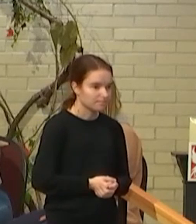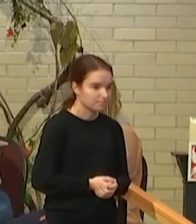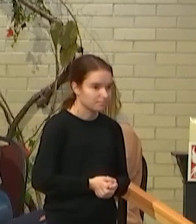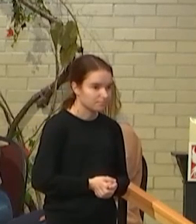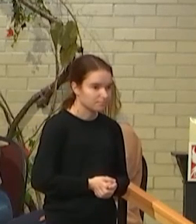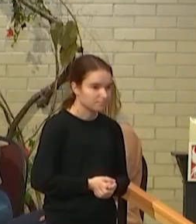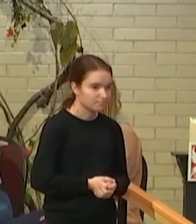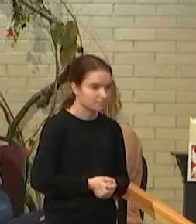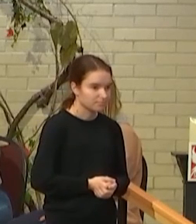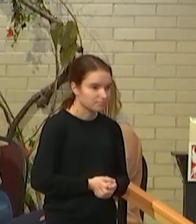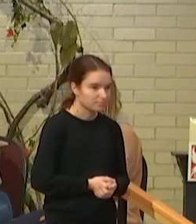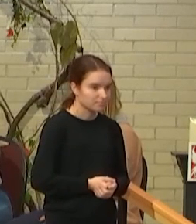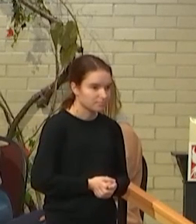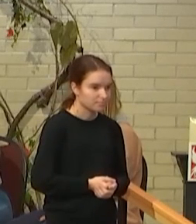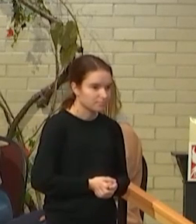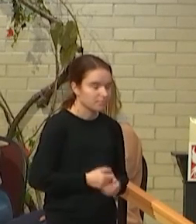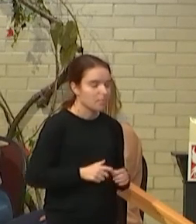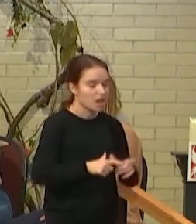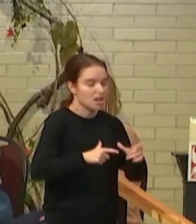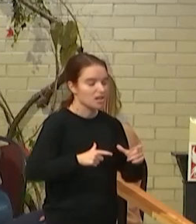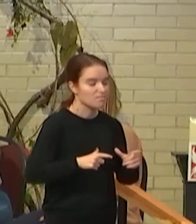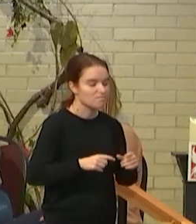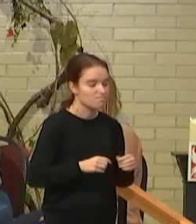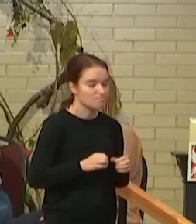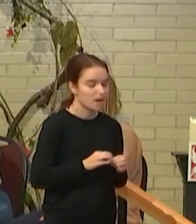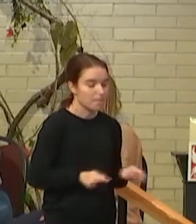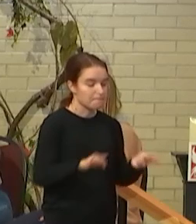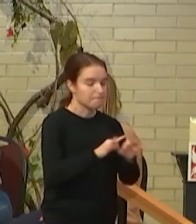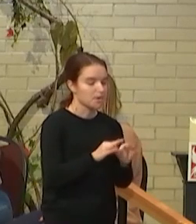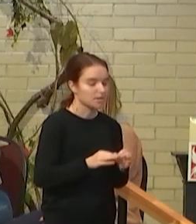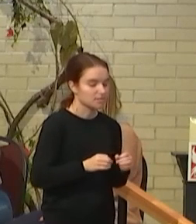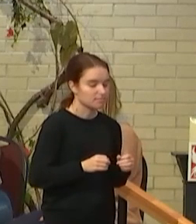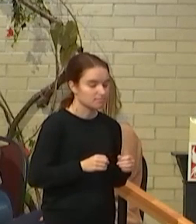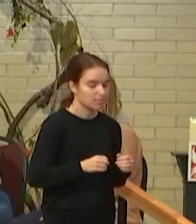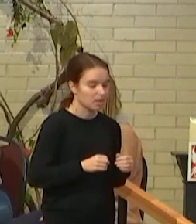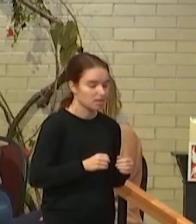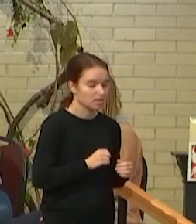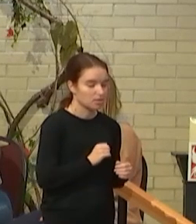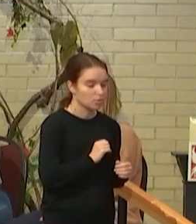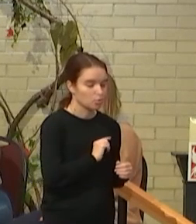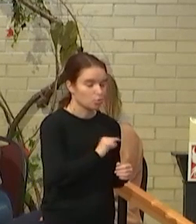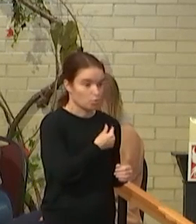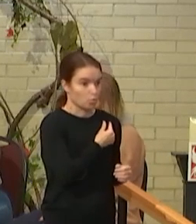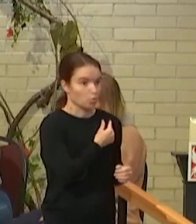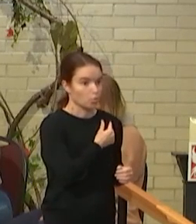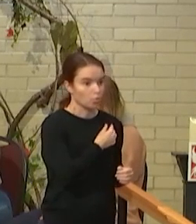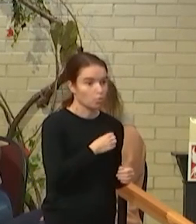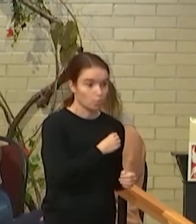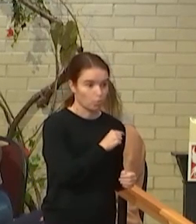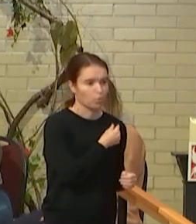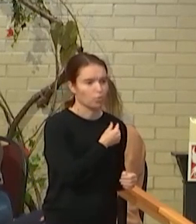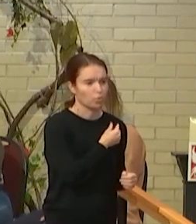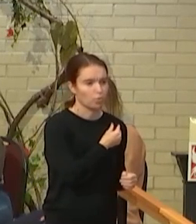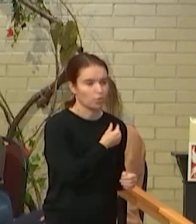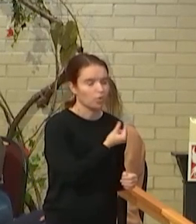It just makes me who I am. It's a big part of who I am. I never thought of it as something bad that happened to